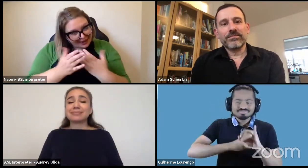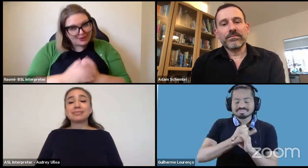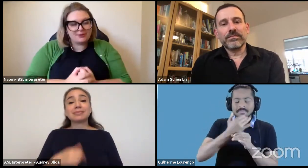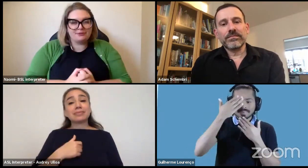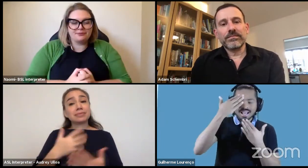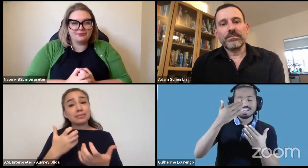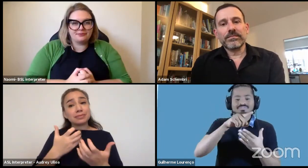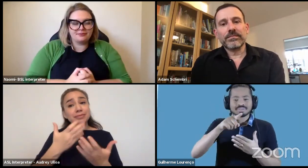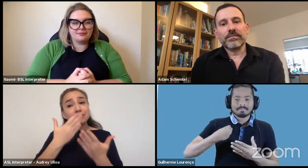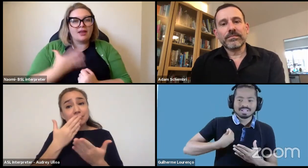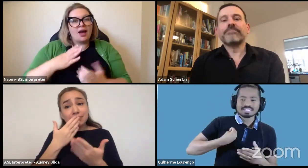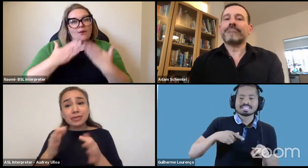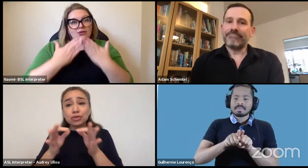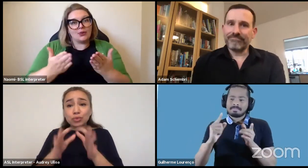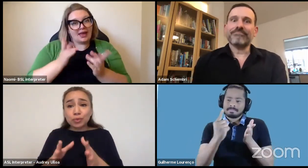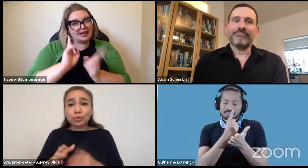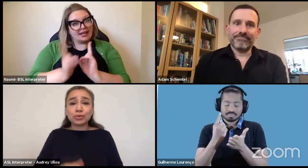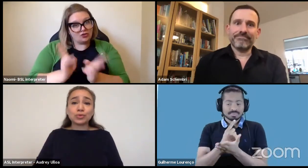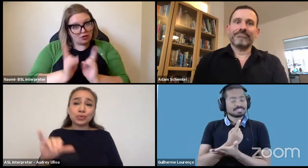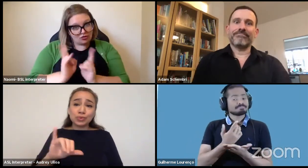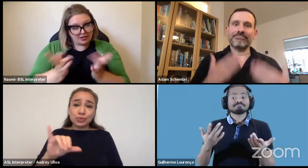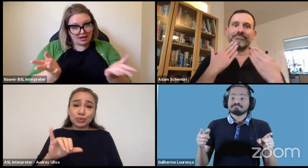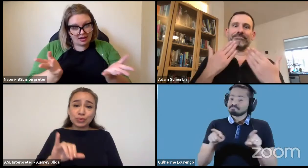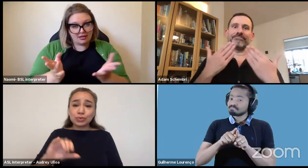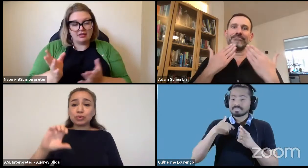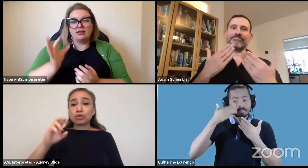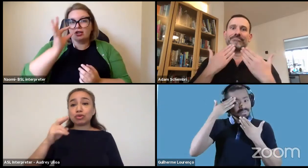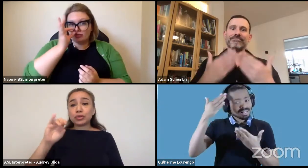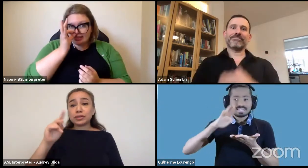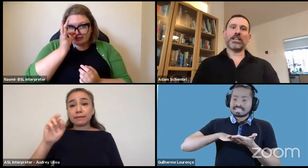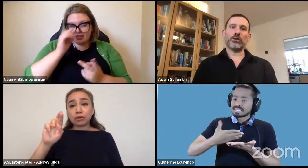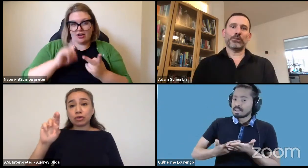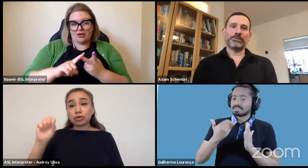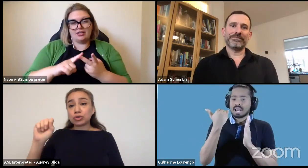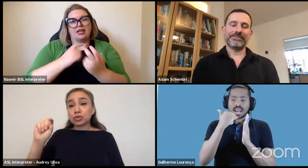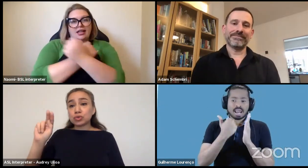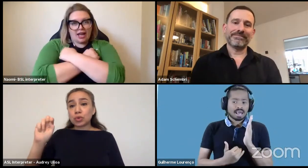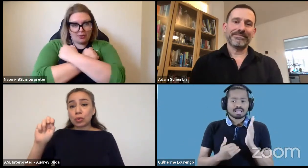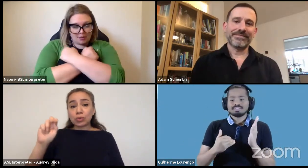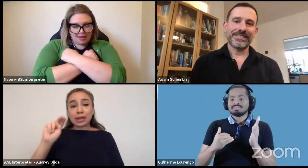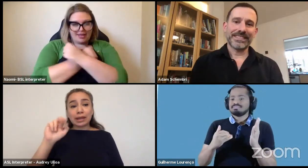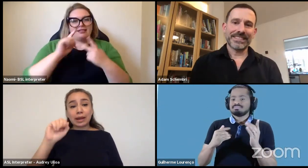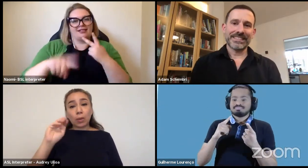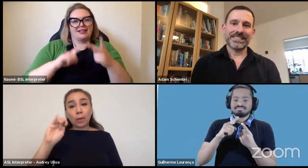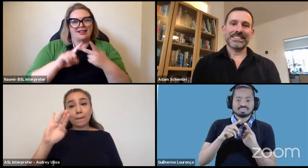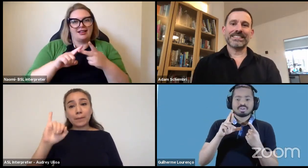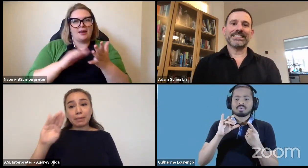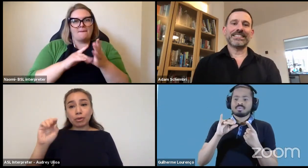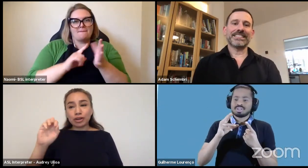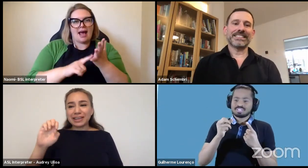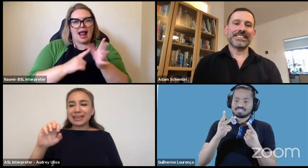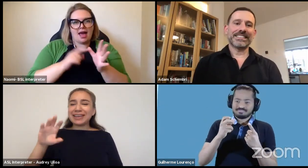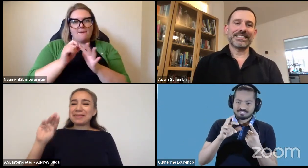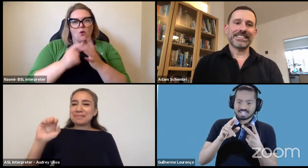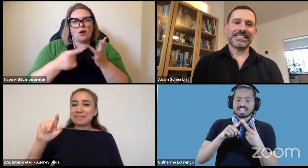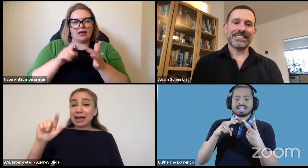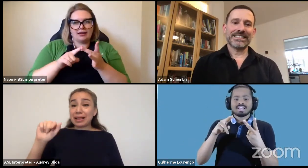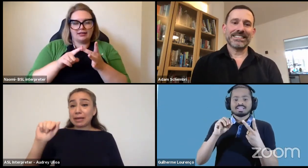to thank the interpreters, Christopher Stone, Naomi Burney, Mala Poi,